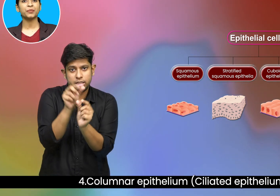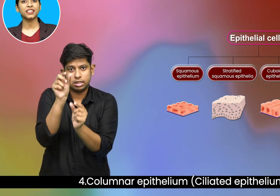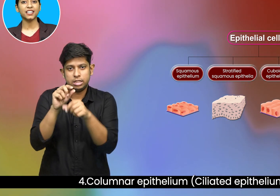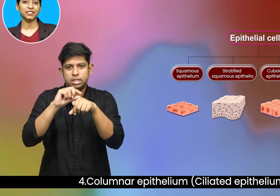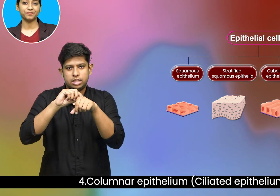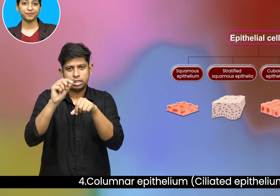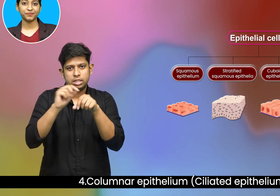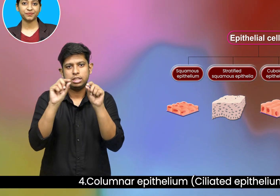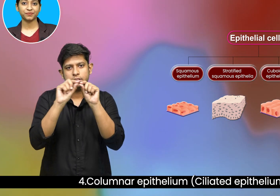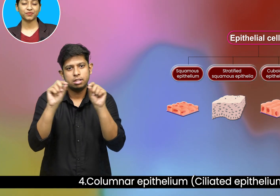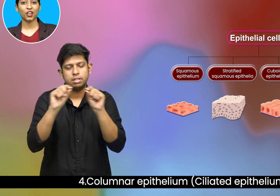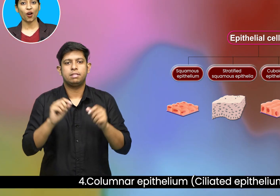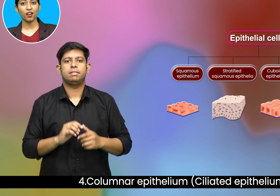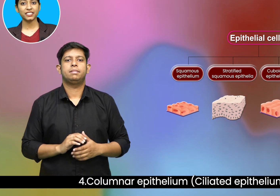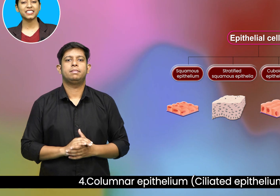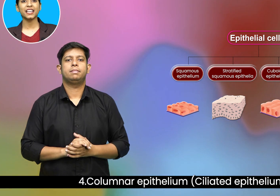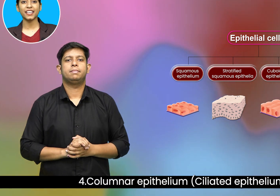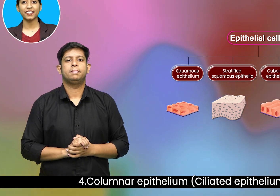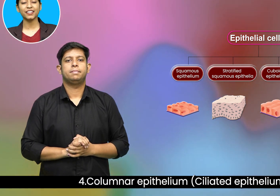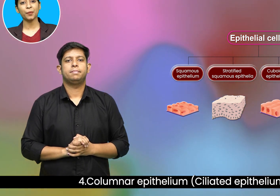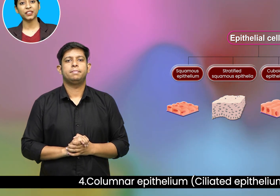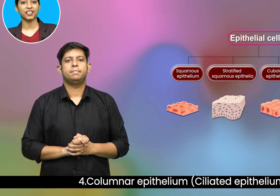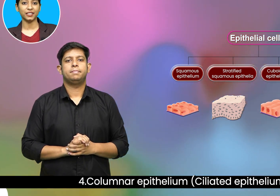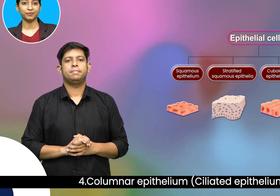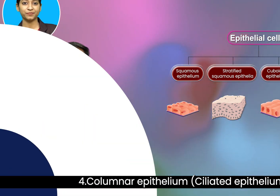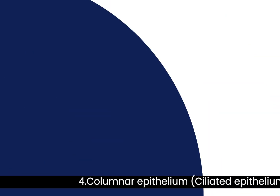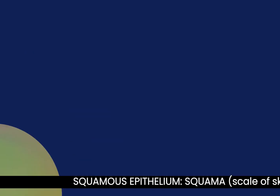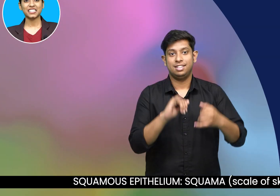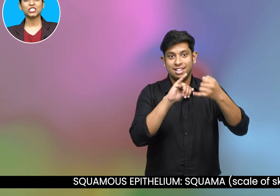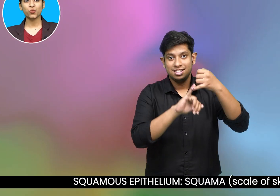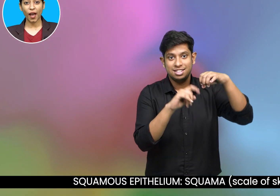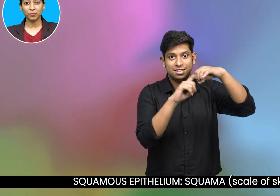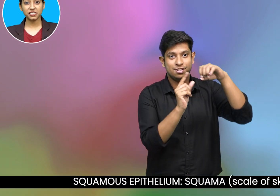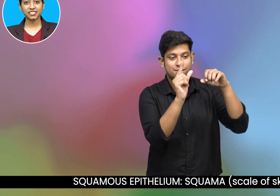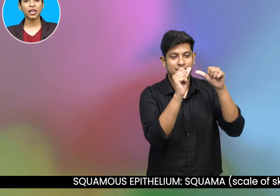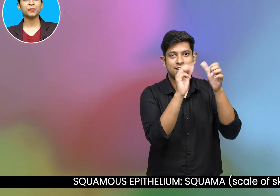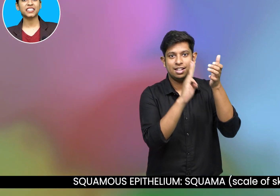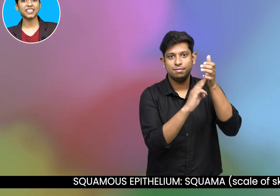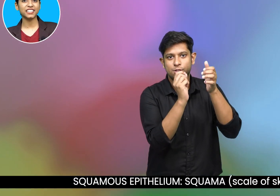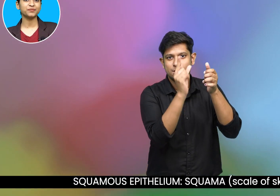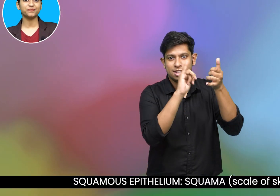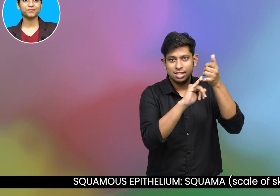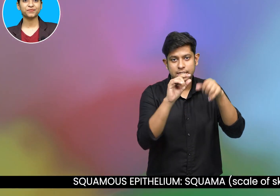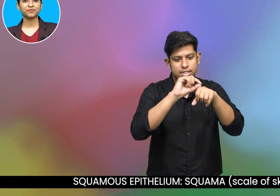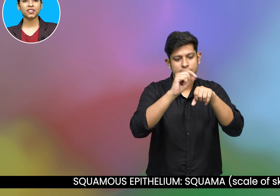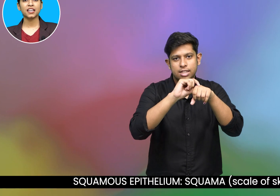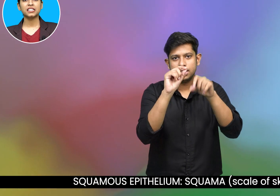columnar epithelium or ciliated epithelium, squamous